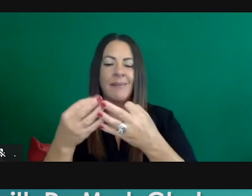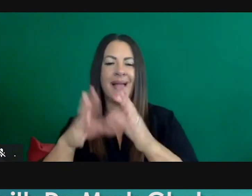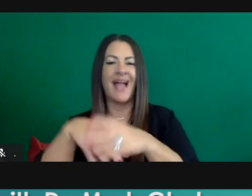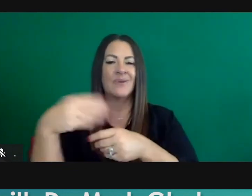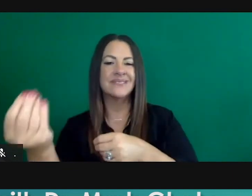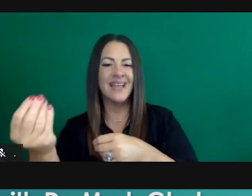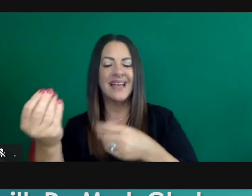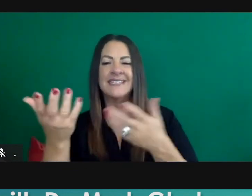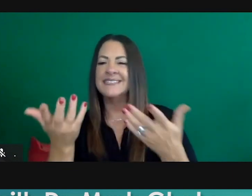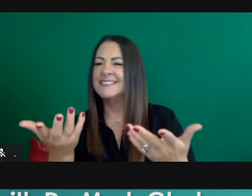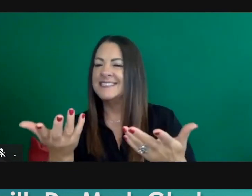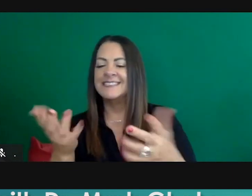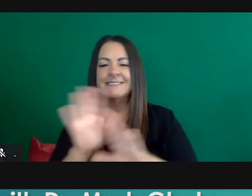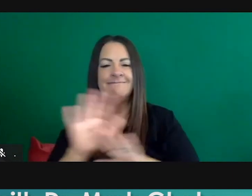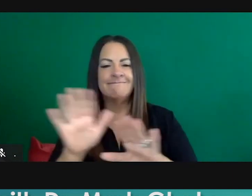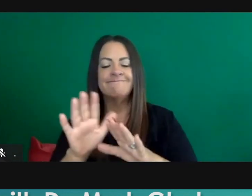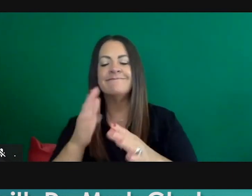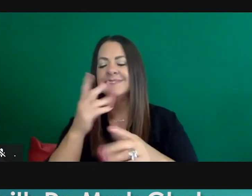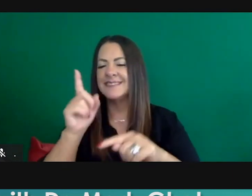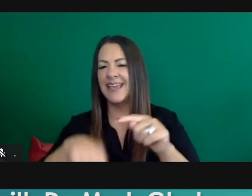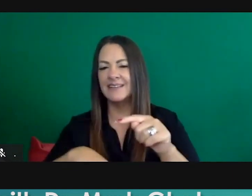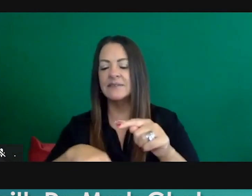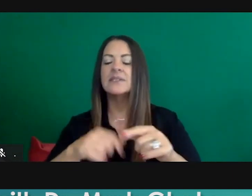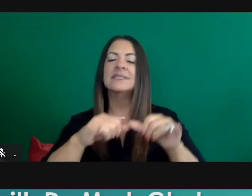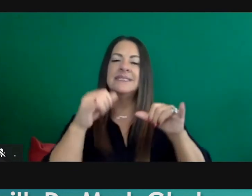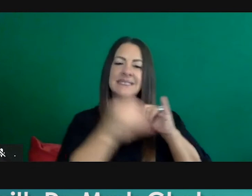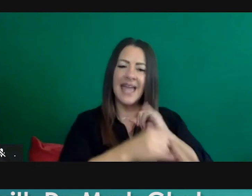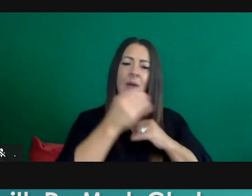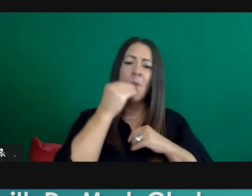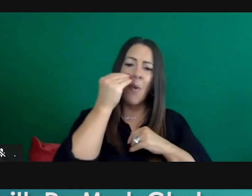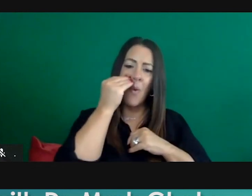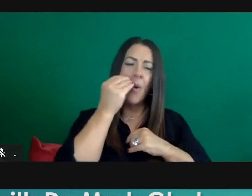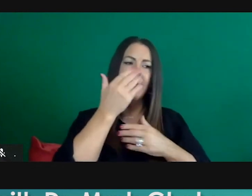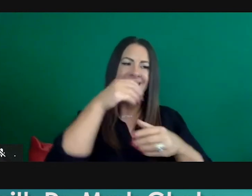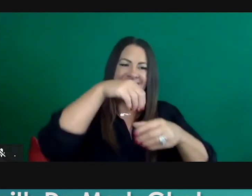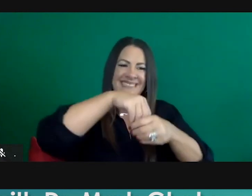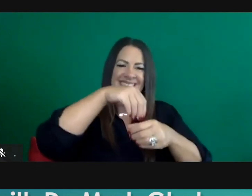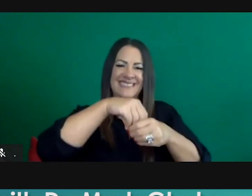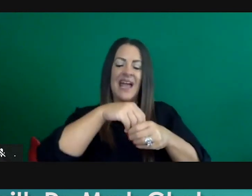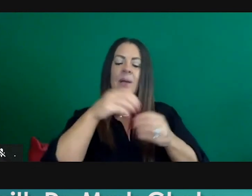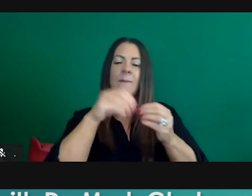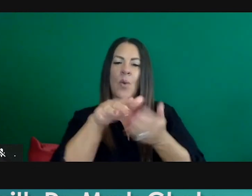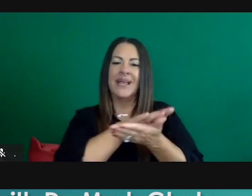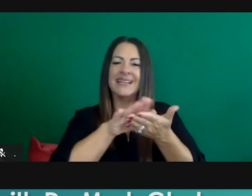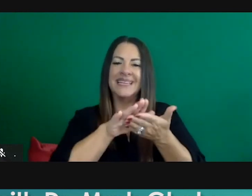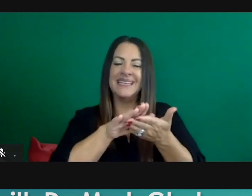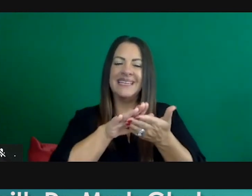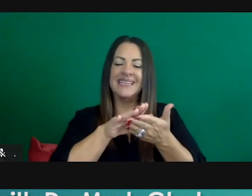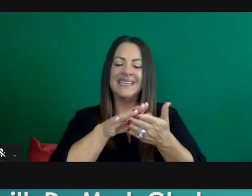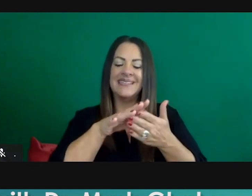hard time to stay inside where the air is fresher, cleaner, and the risk for COVID